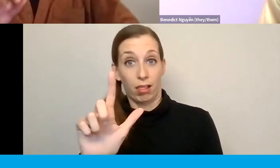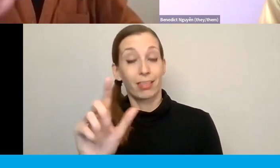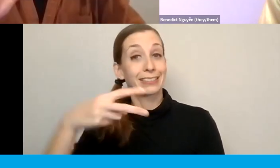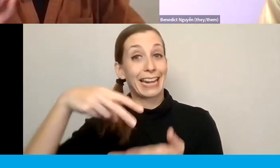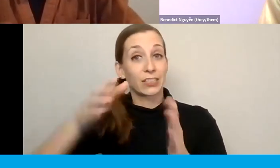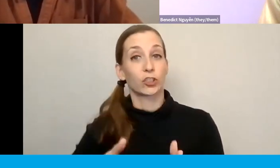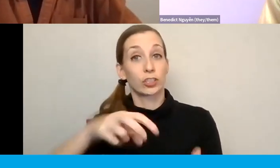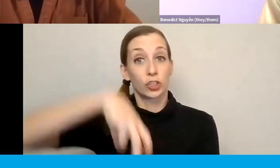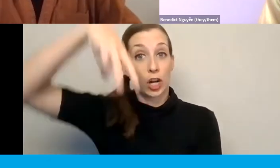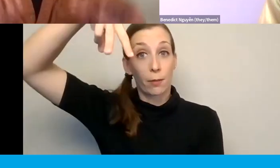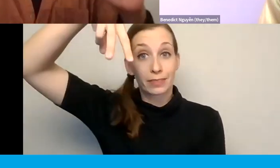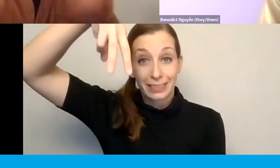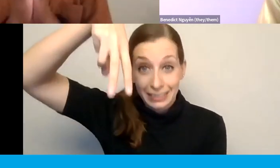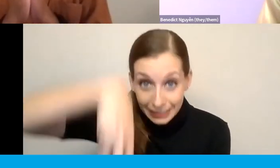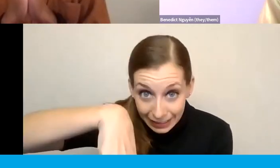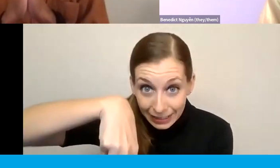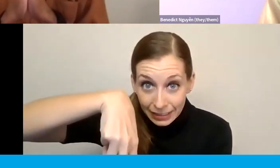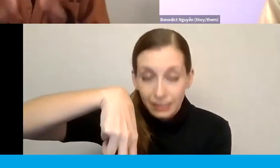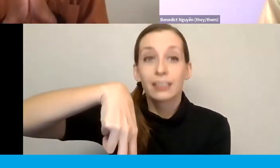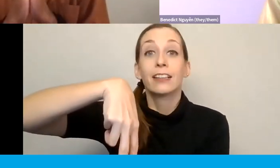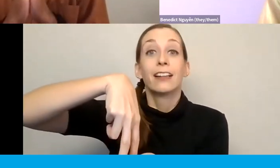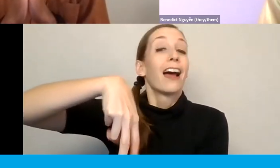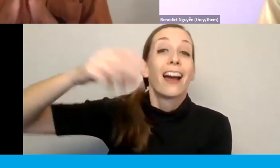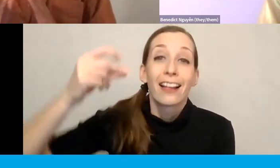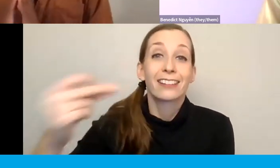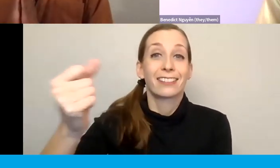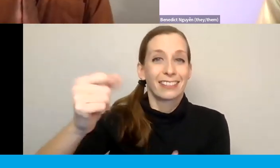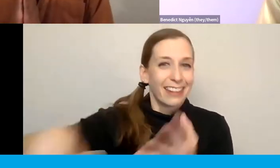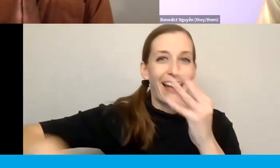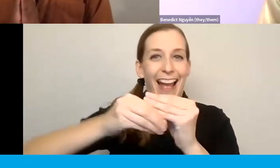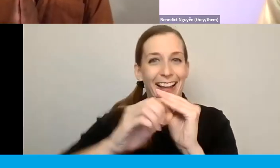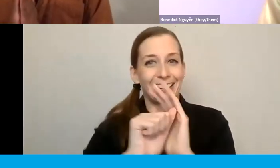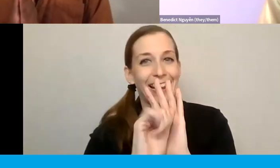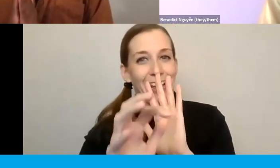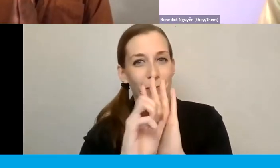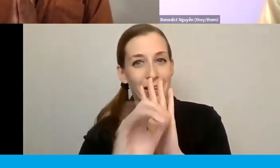like 0.4 seconds it's animated. And